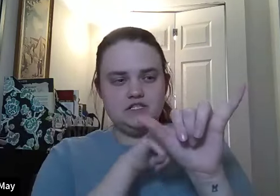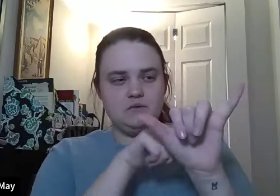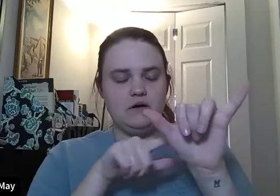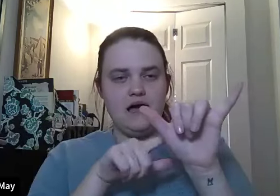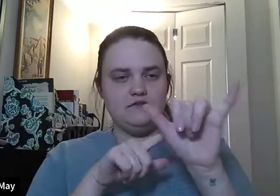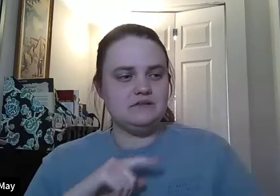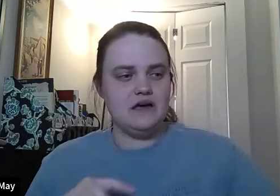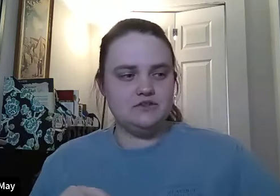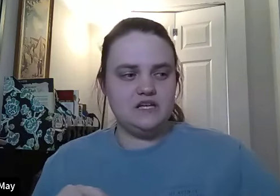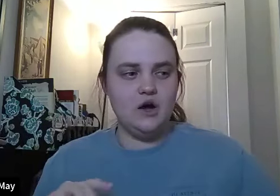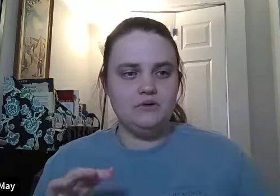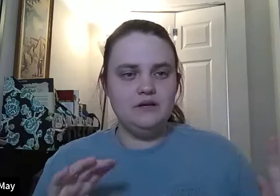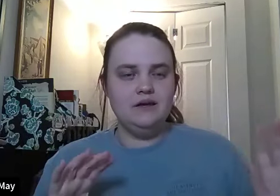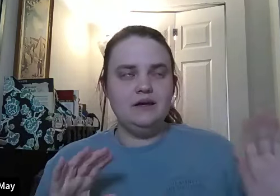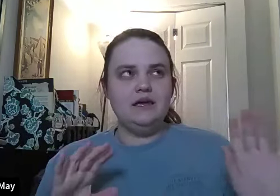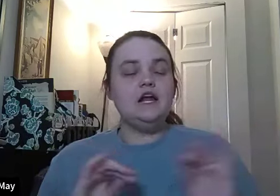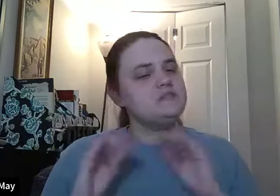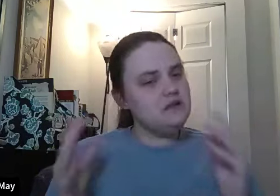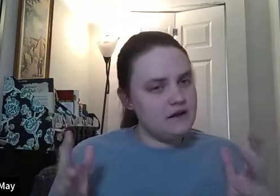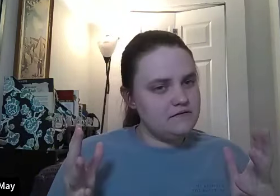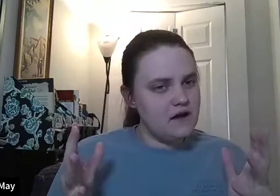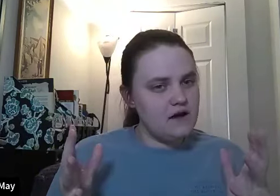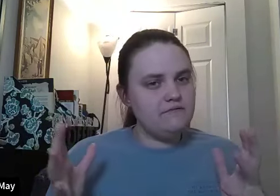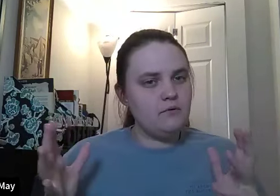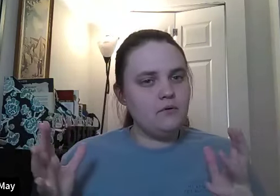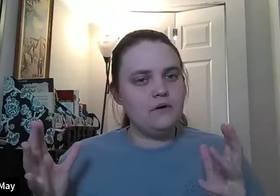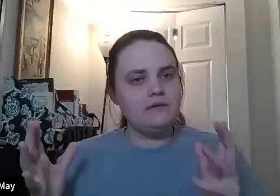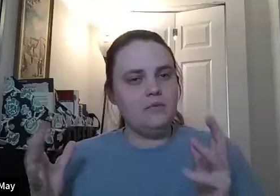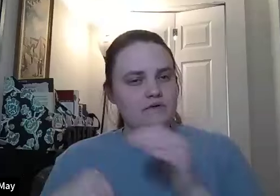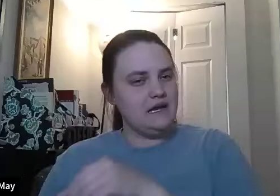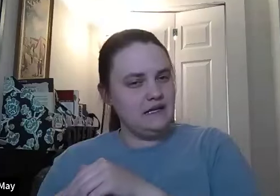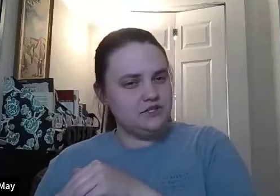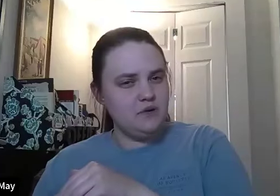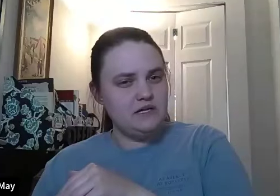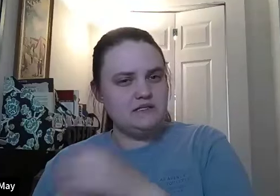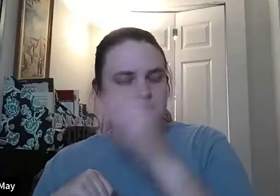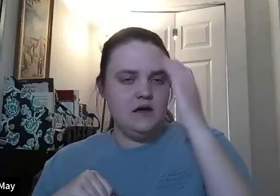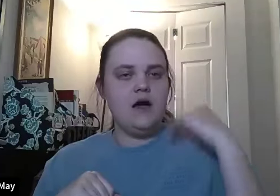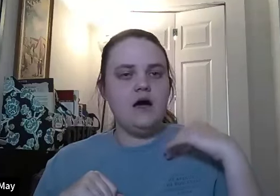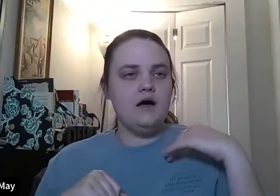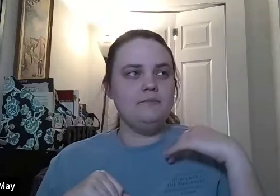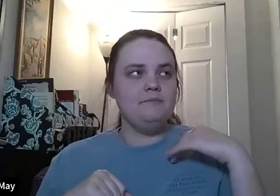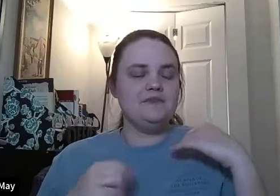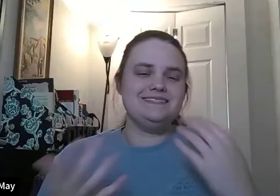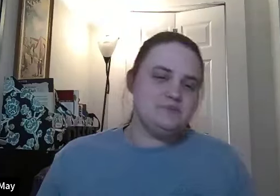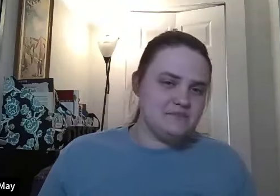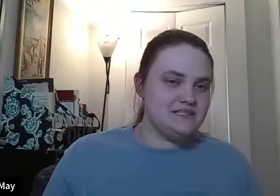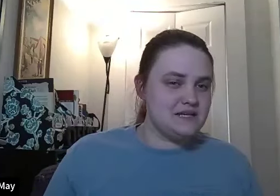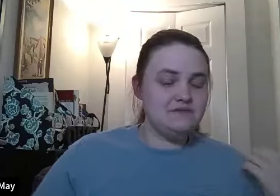where it had those letters to help. It helps clarify for more of that English base. Sometimes it does even